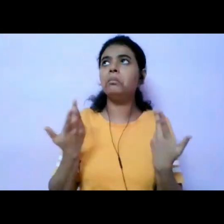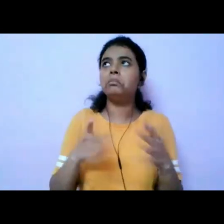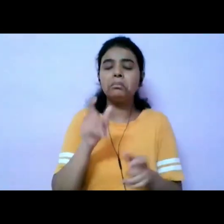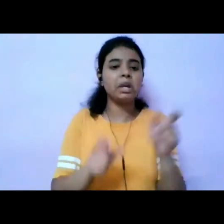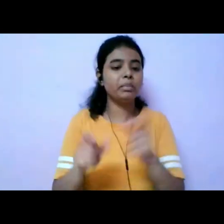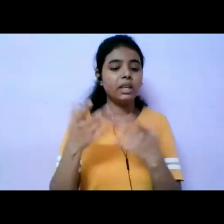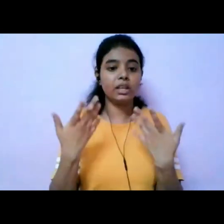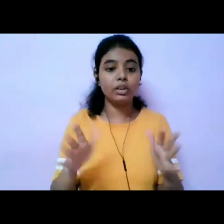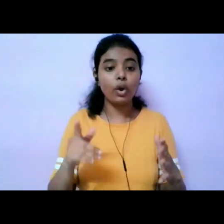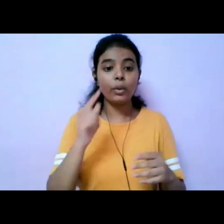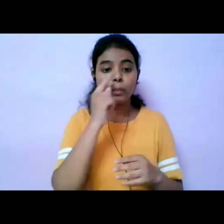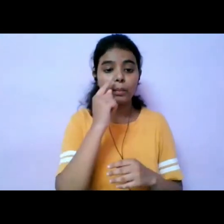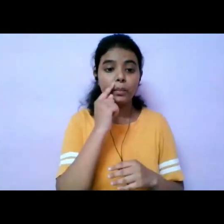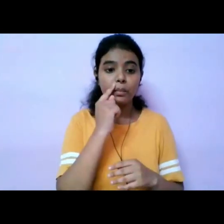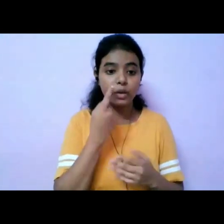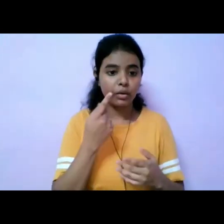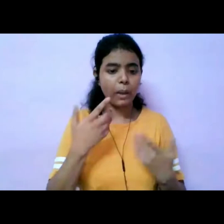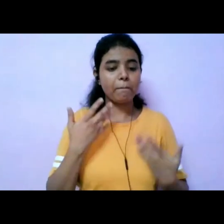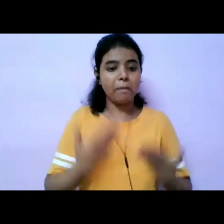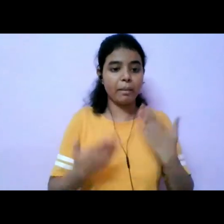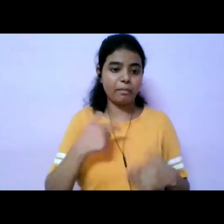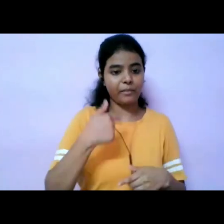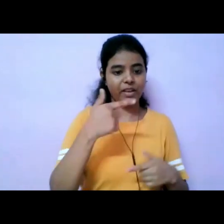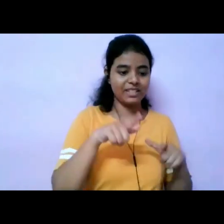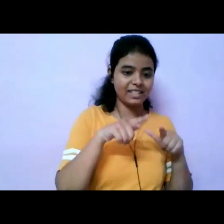maybe you've had gender reassignment surgery,